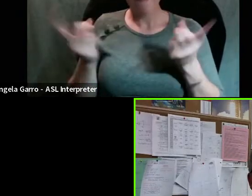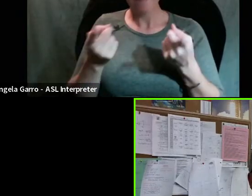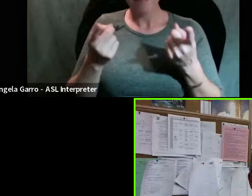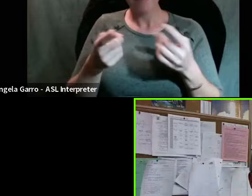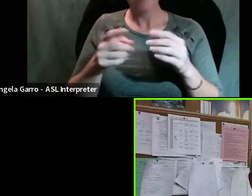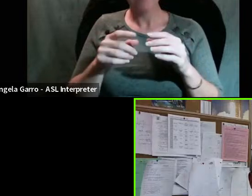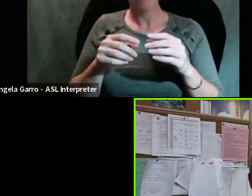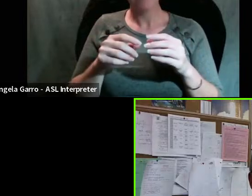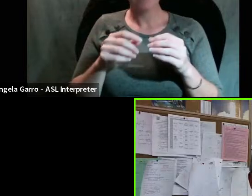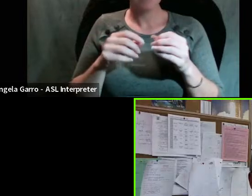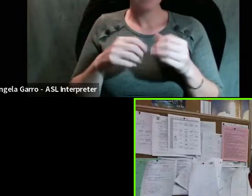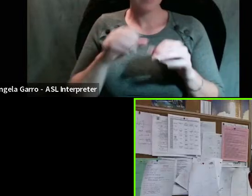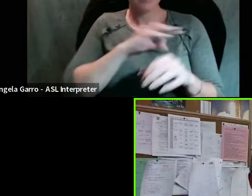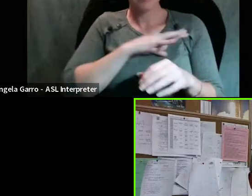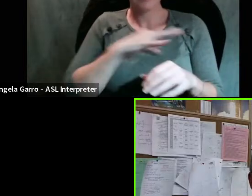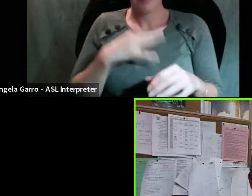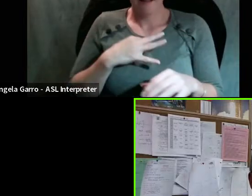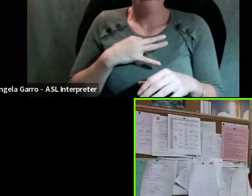and